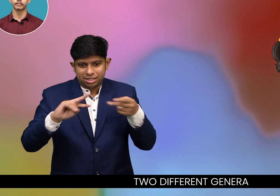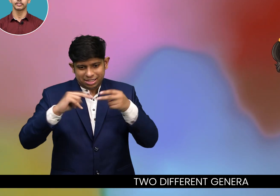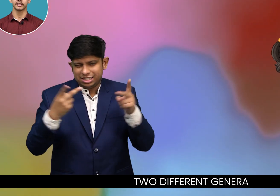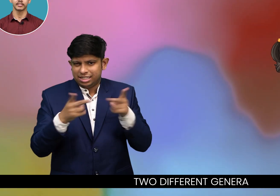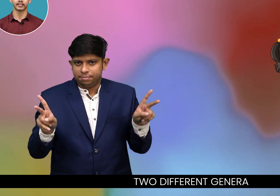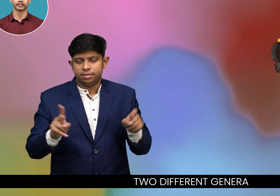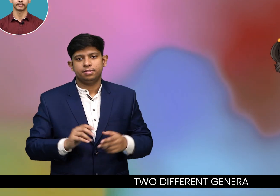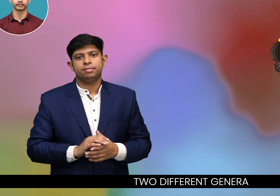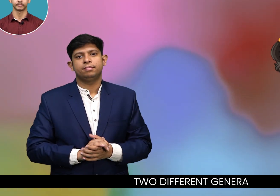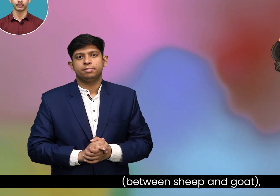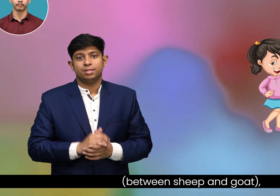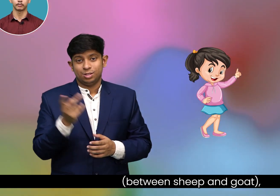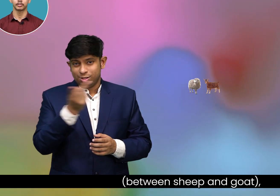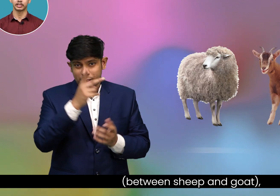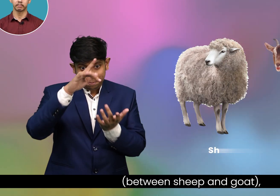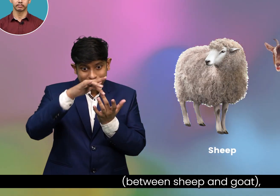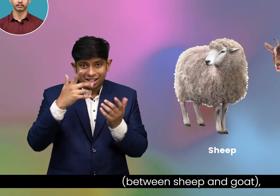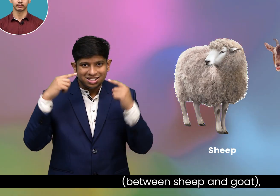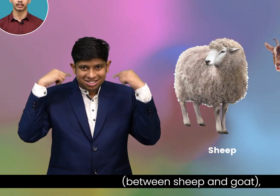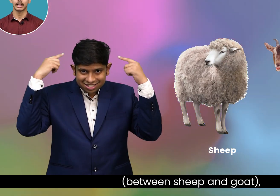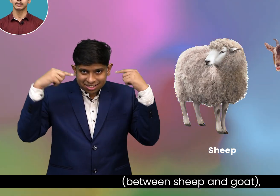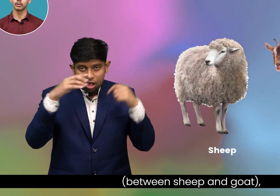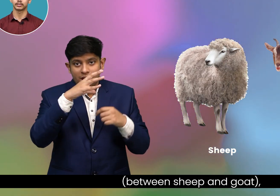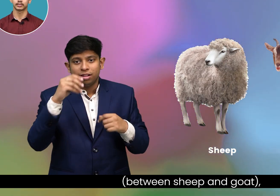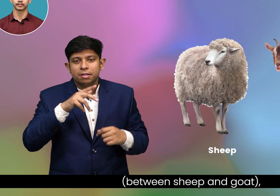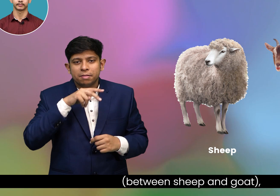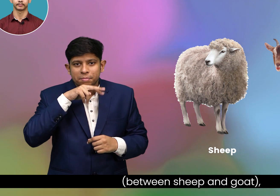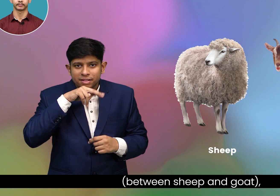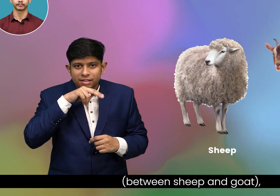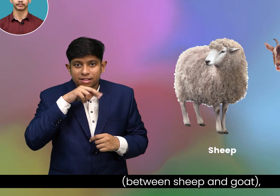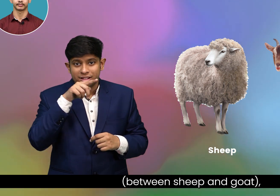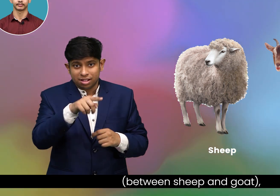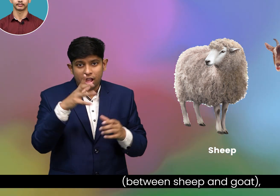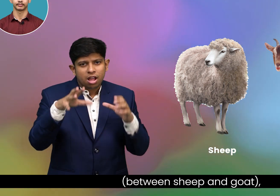two different genera, between sheep and goats.